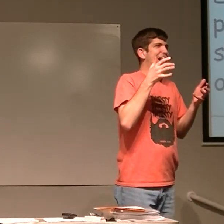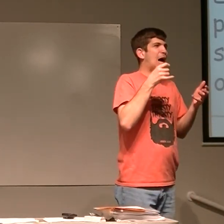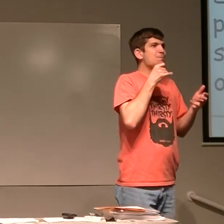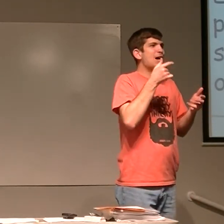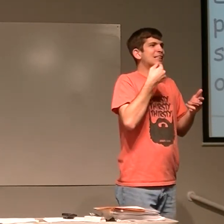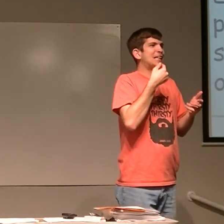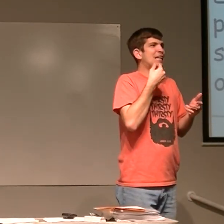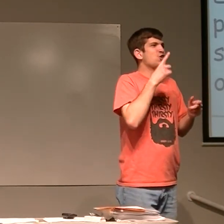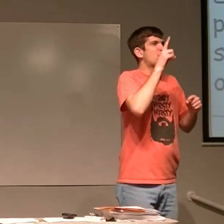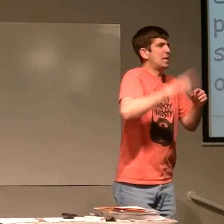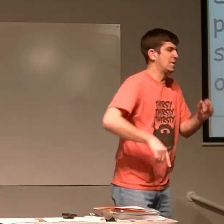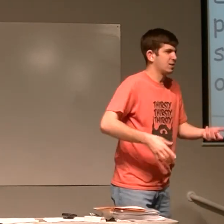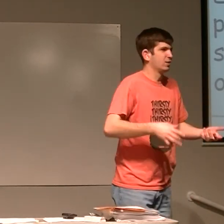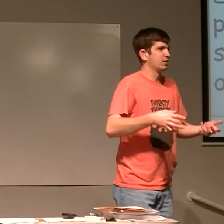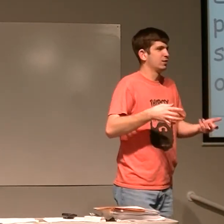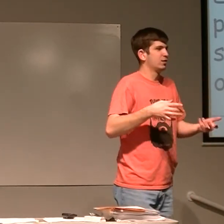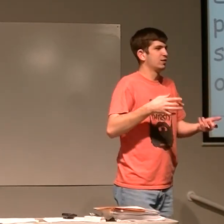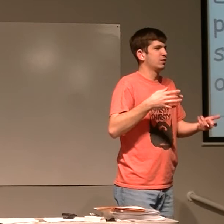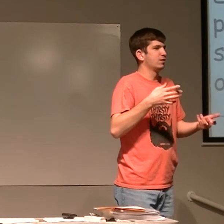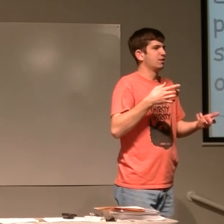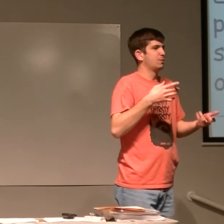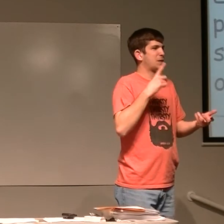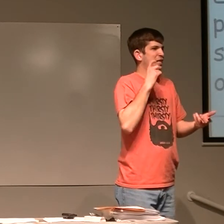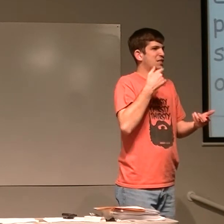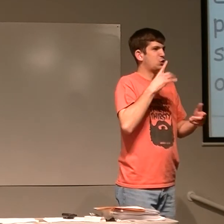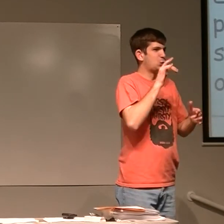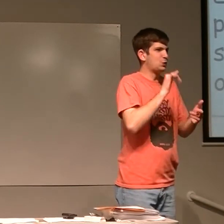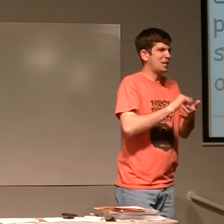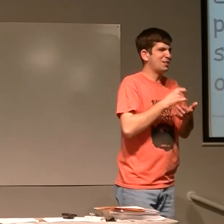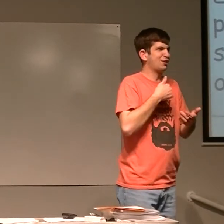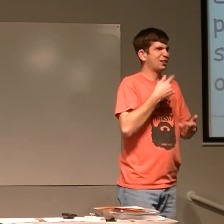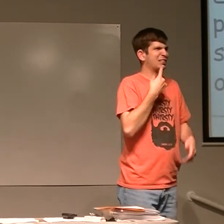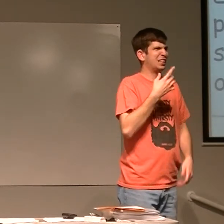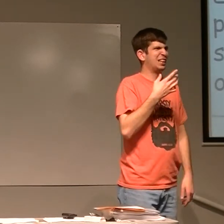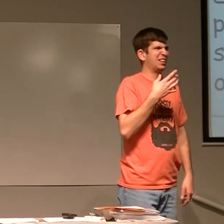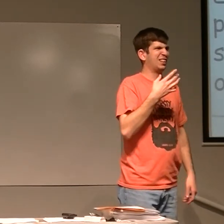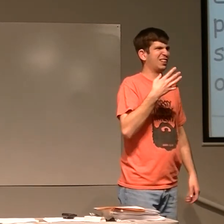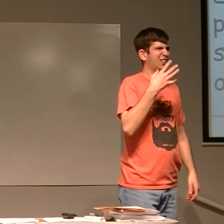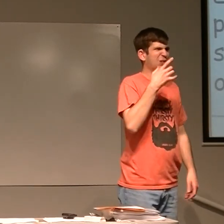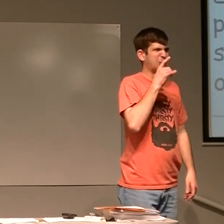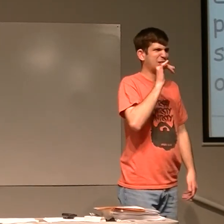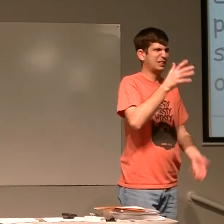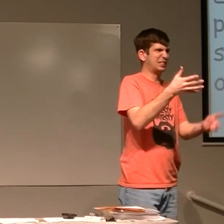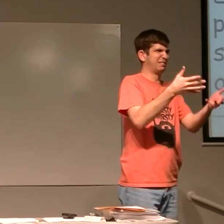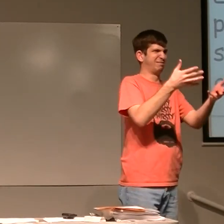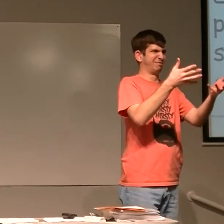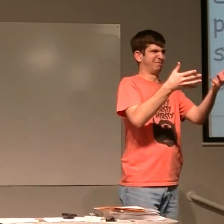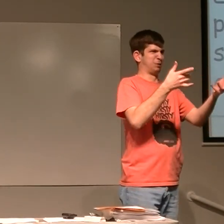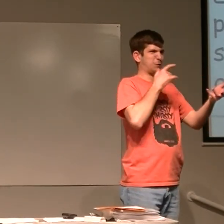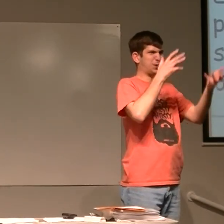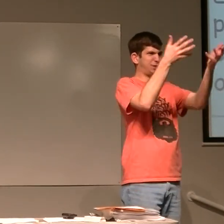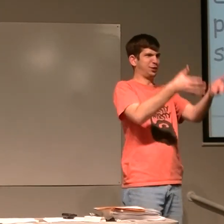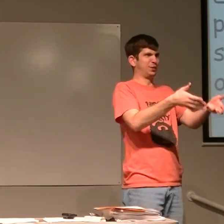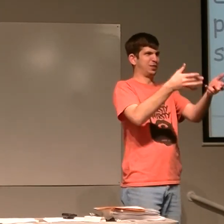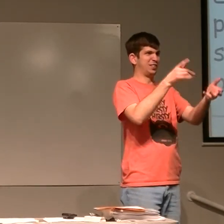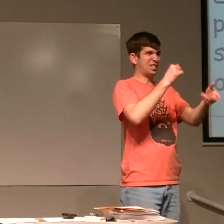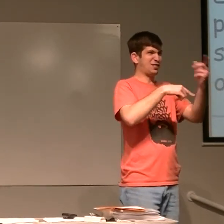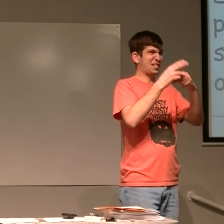I'm not saying you can't. Because if you do that, they're going to say, who are you? That's your name